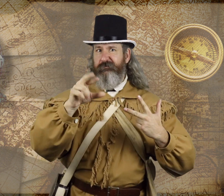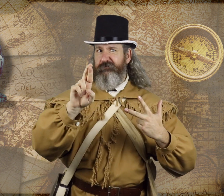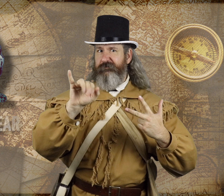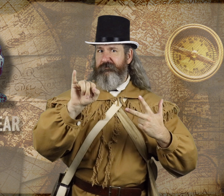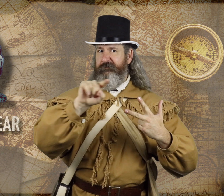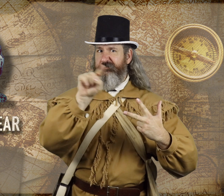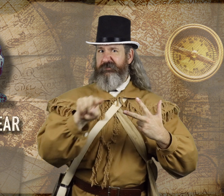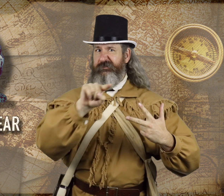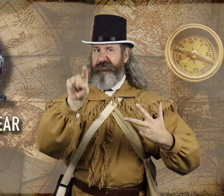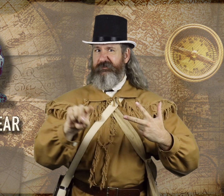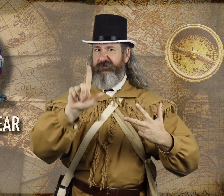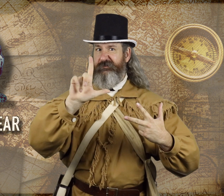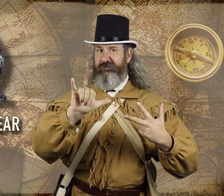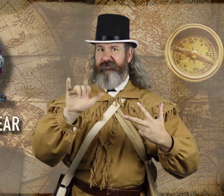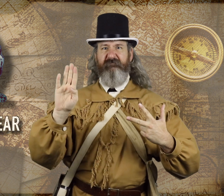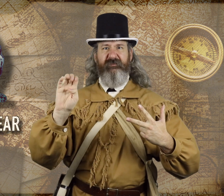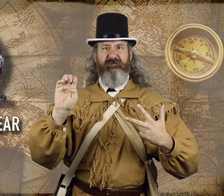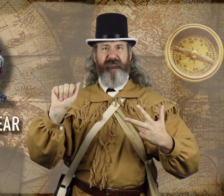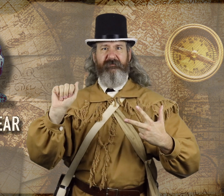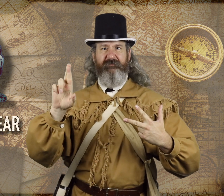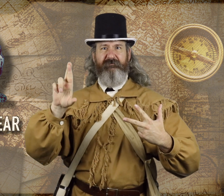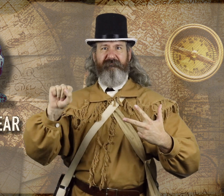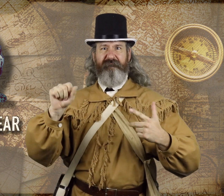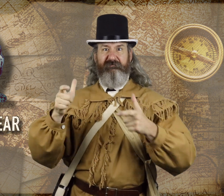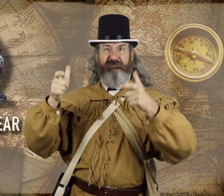and grizzly bears.